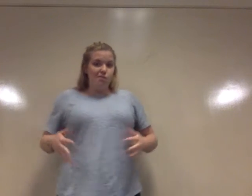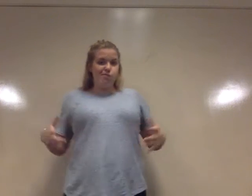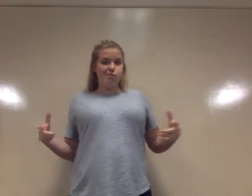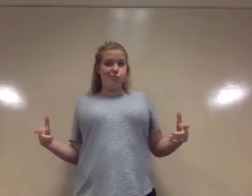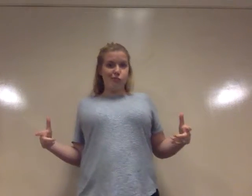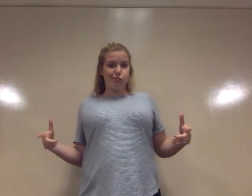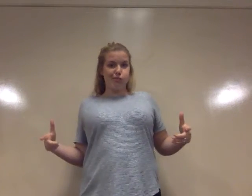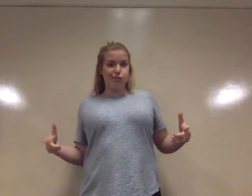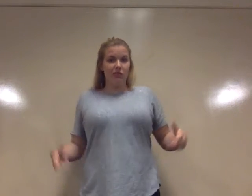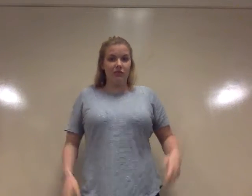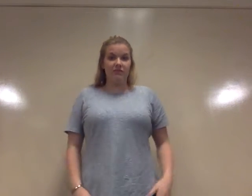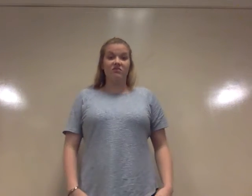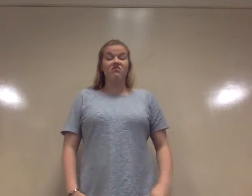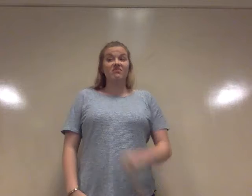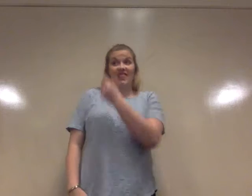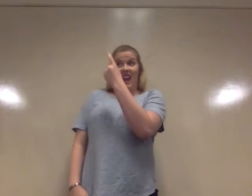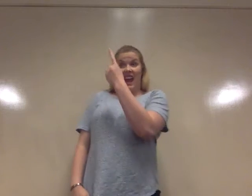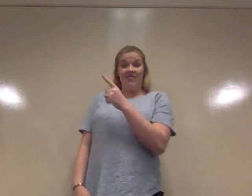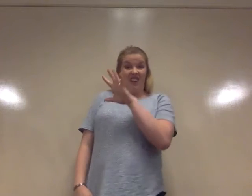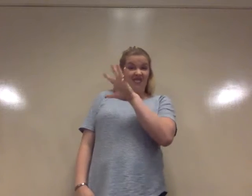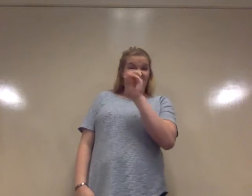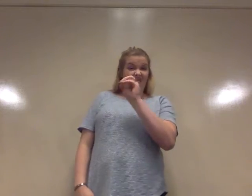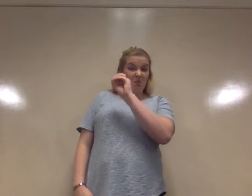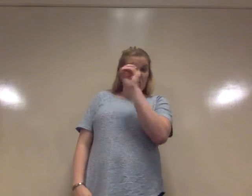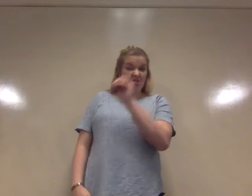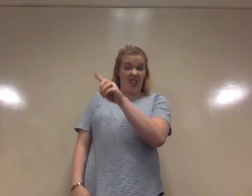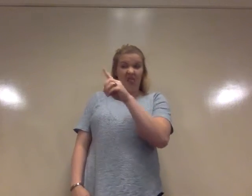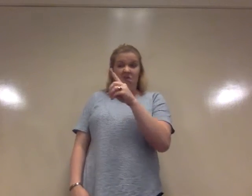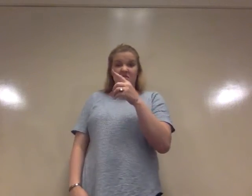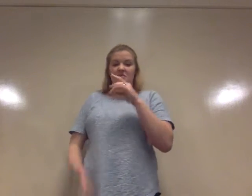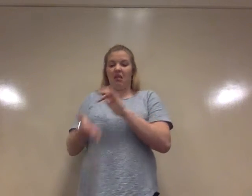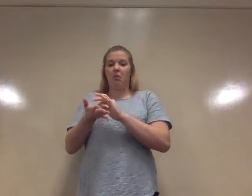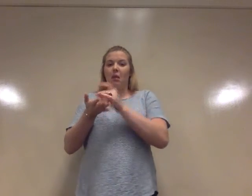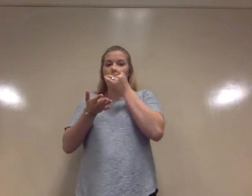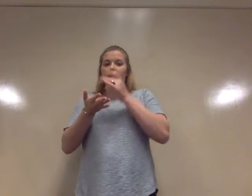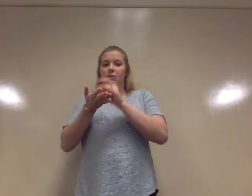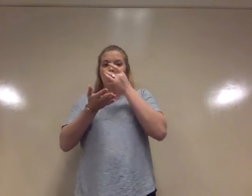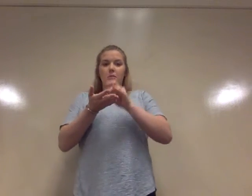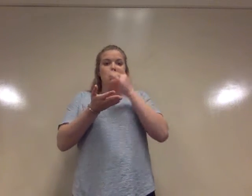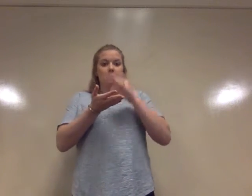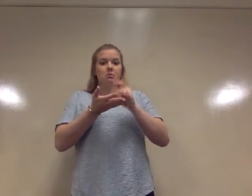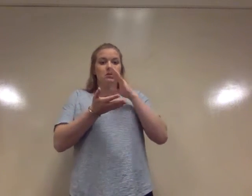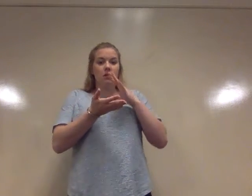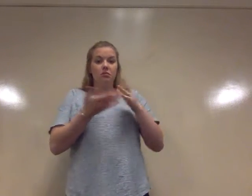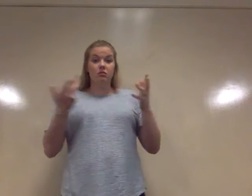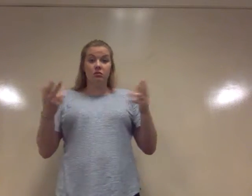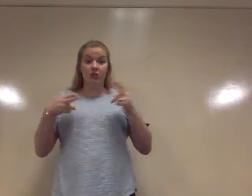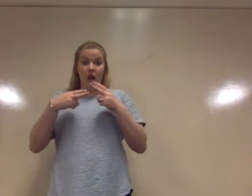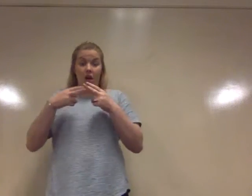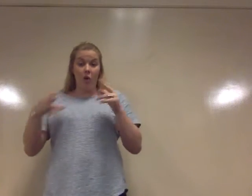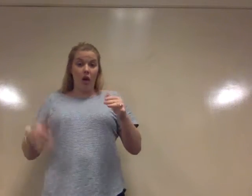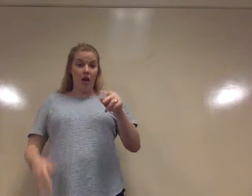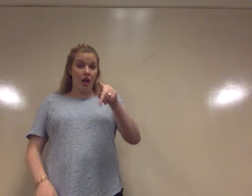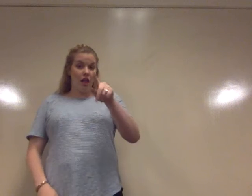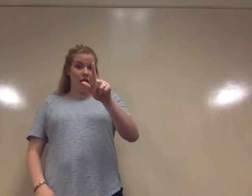of prescription drug. The best-known statin drug, Lipitor, is the most prescribed drug ever in the world.